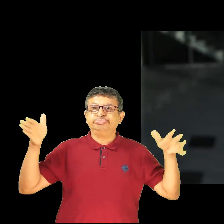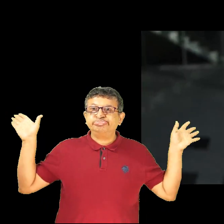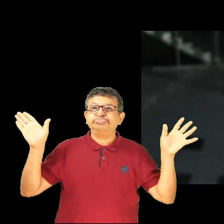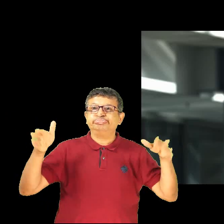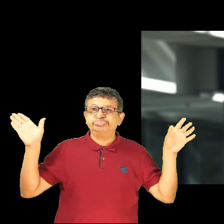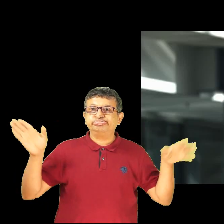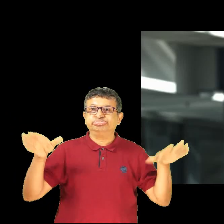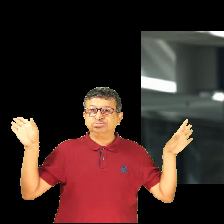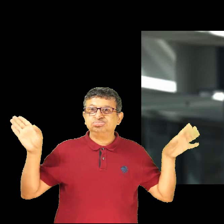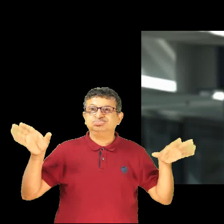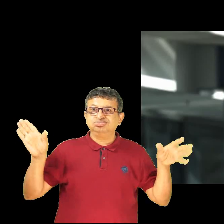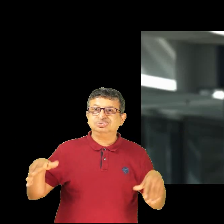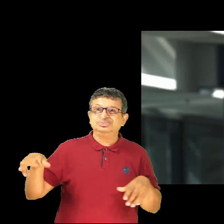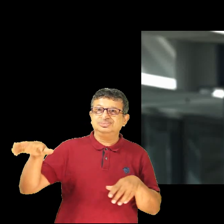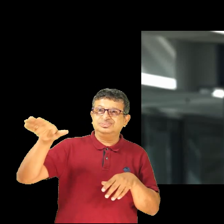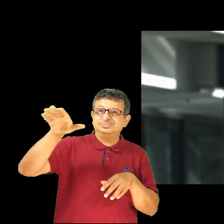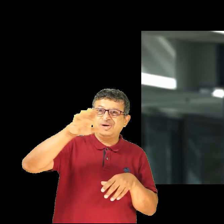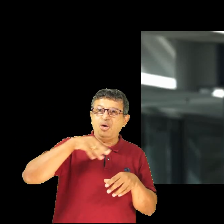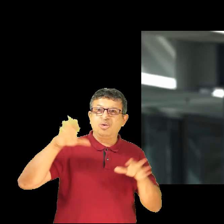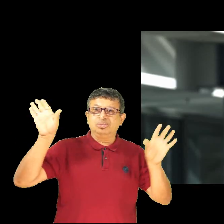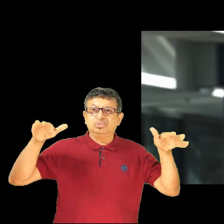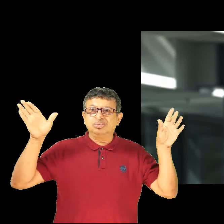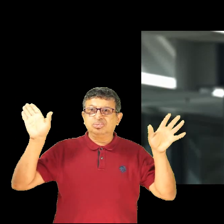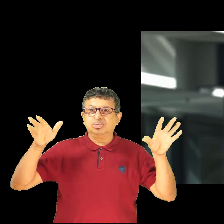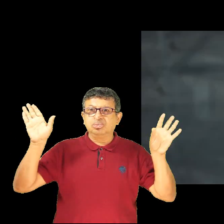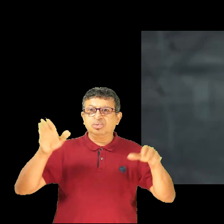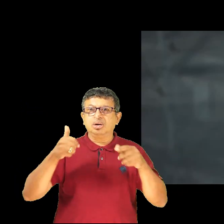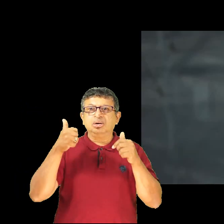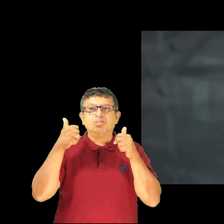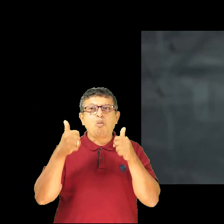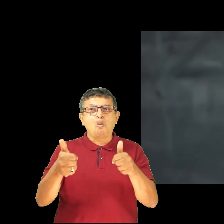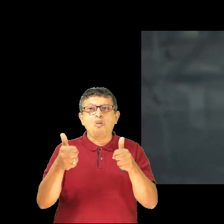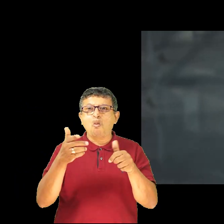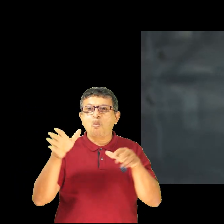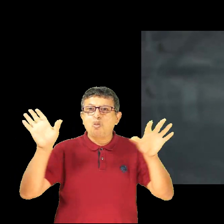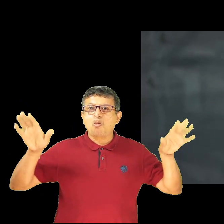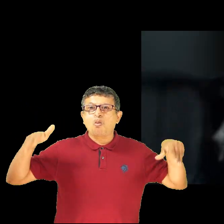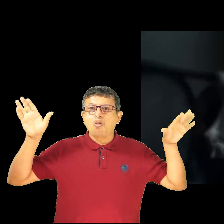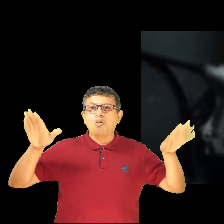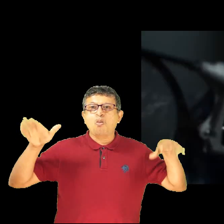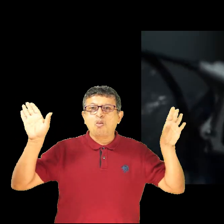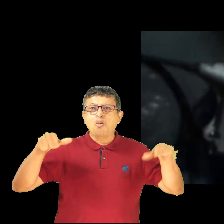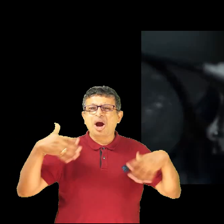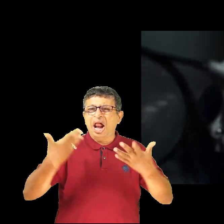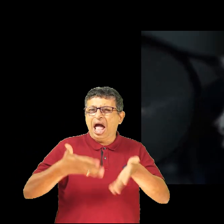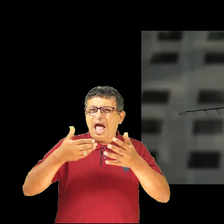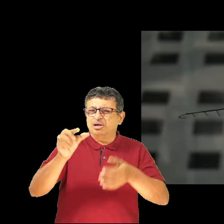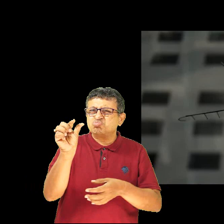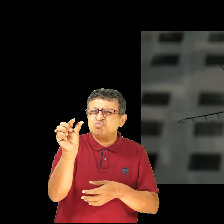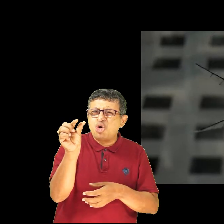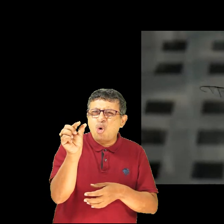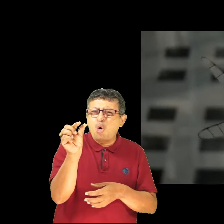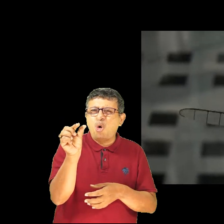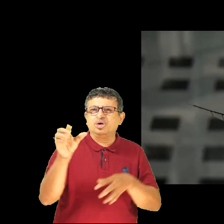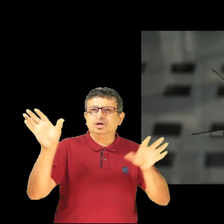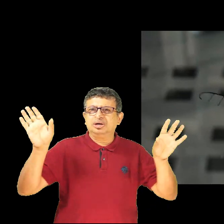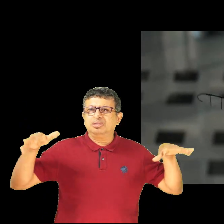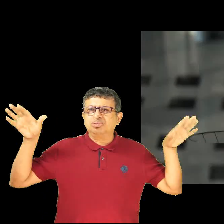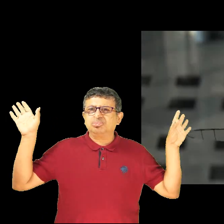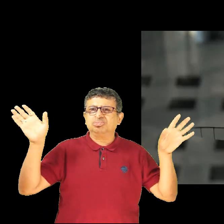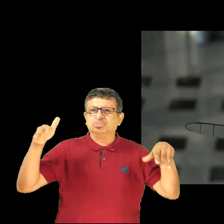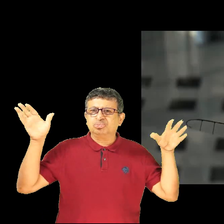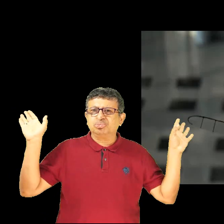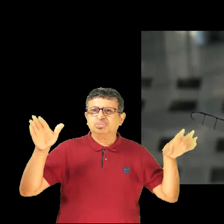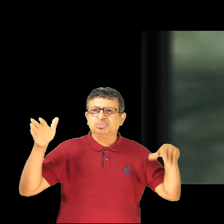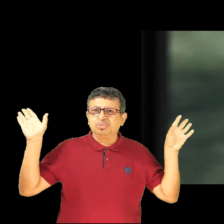such. The Bioniccopter is one of the most efficient flying robots due to the fact that it is more maneuverable than the others. It's also known as the